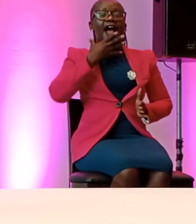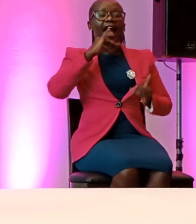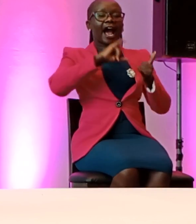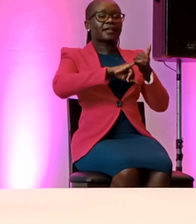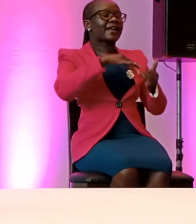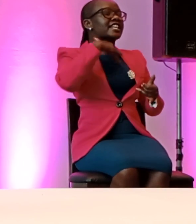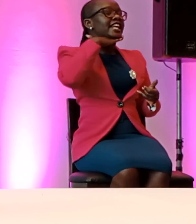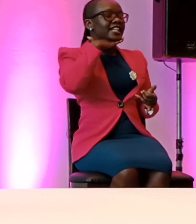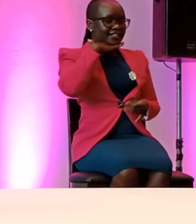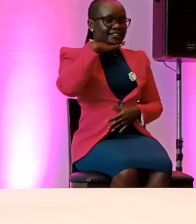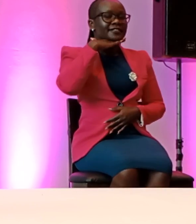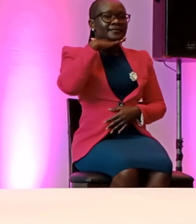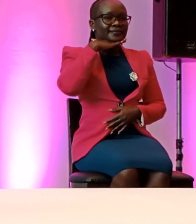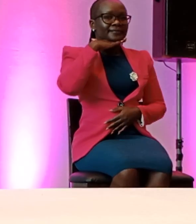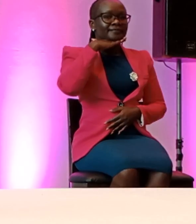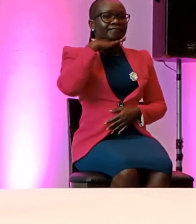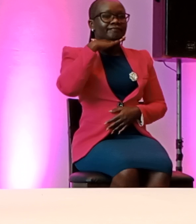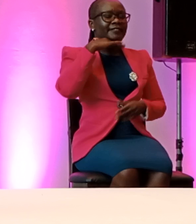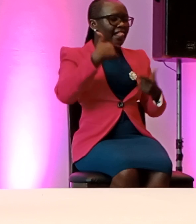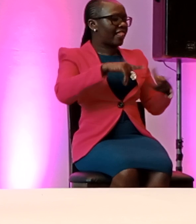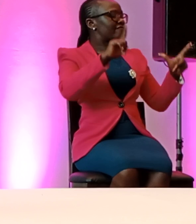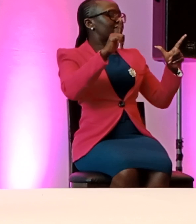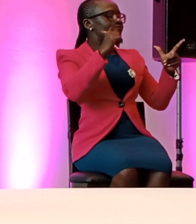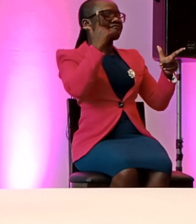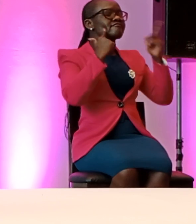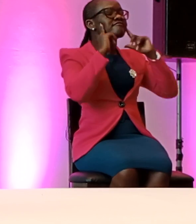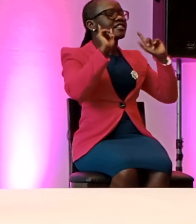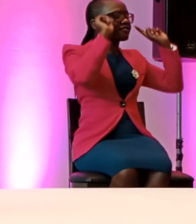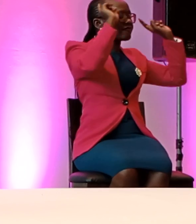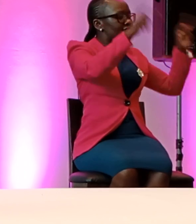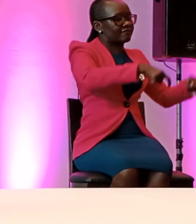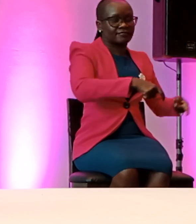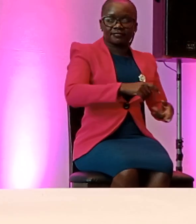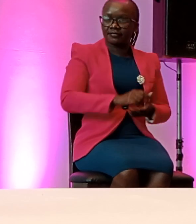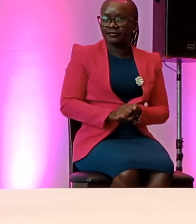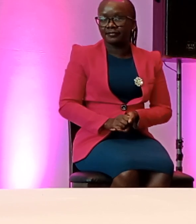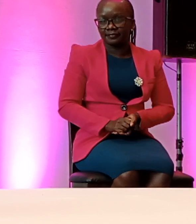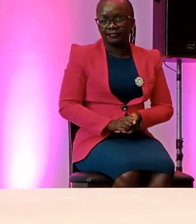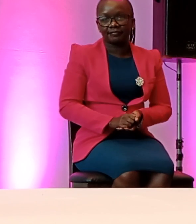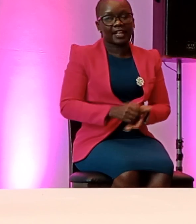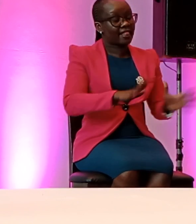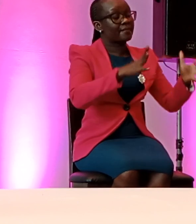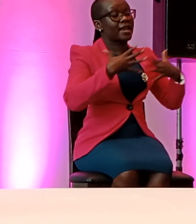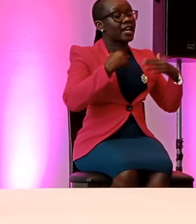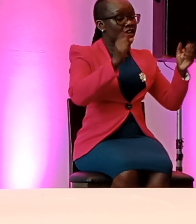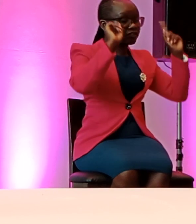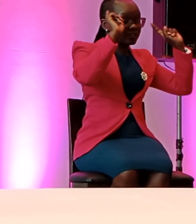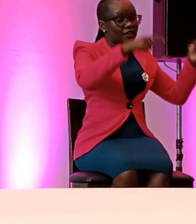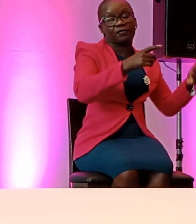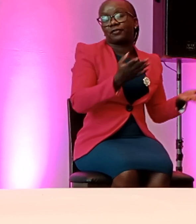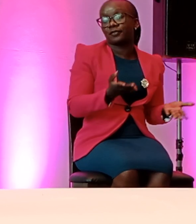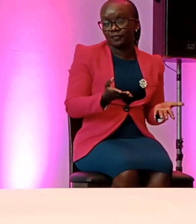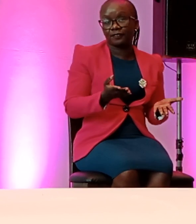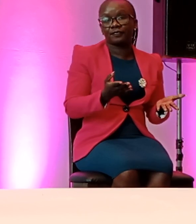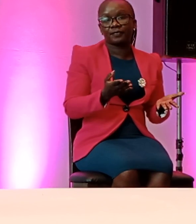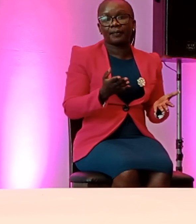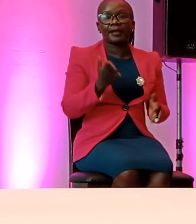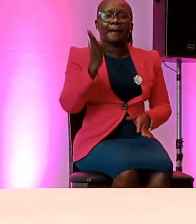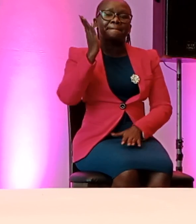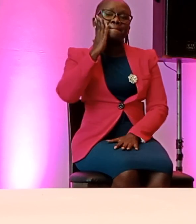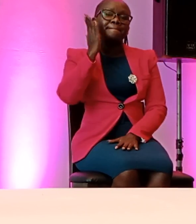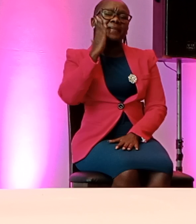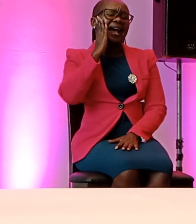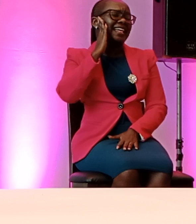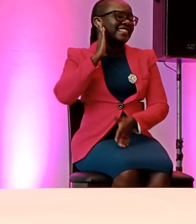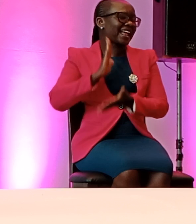husband, let them mourn, let them grieve, let them heal. For my mother, there